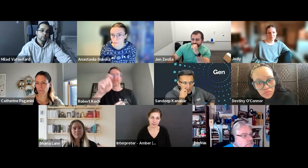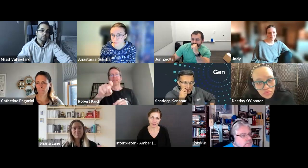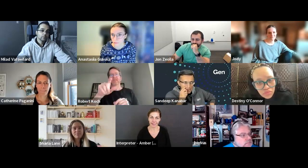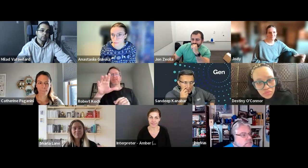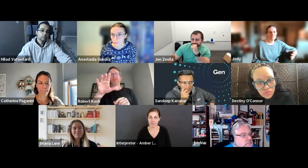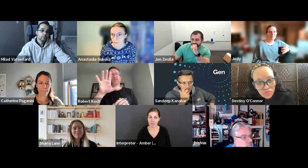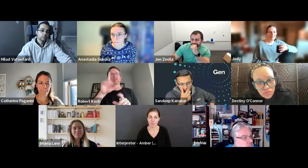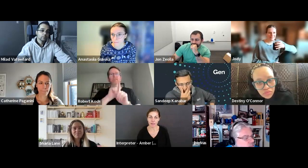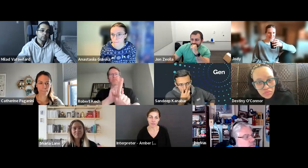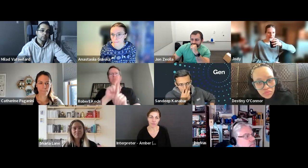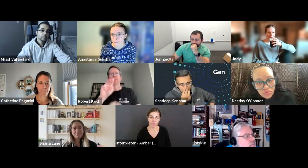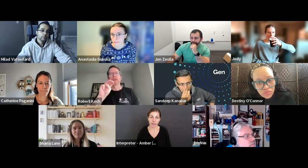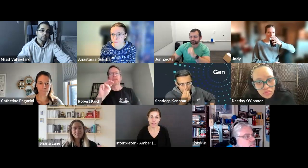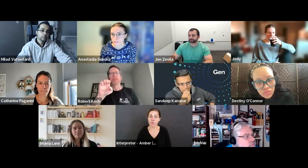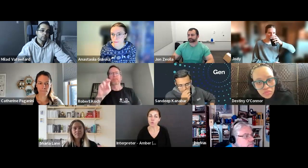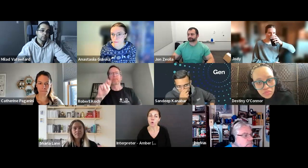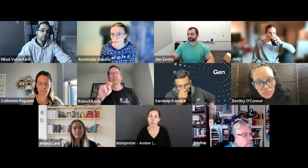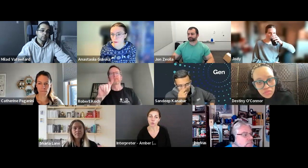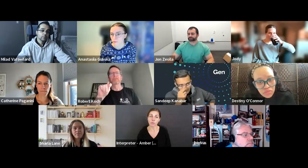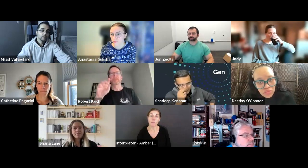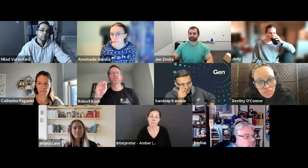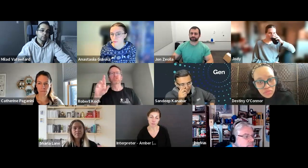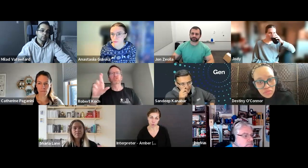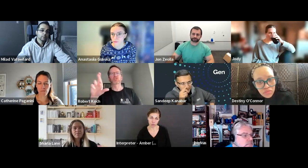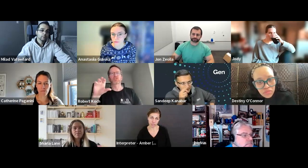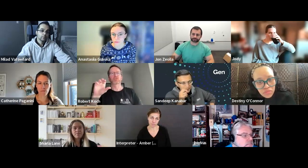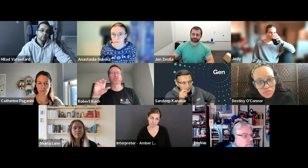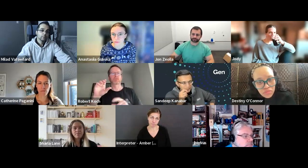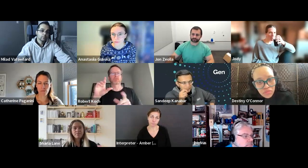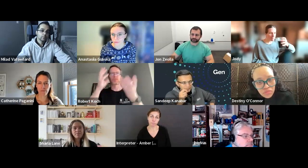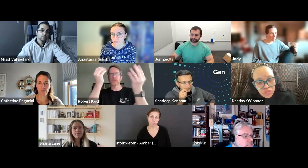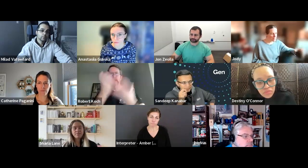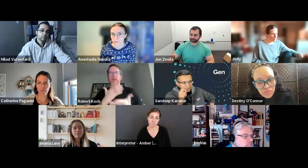them. But if any of you also need mentoring,